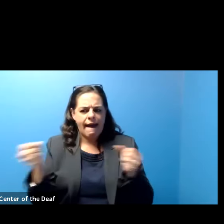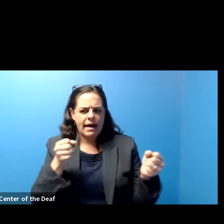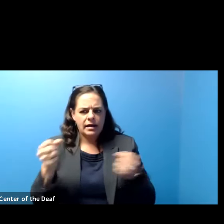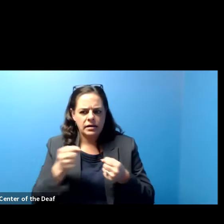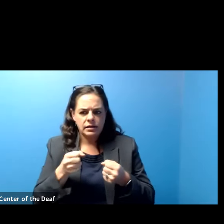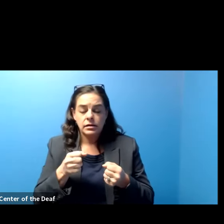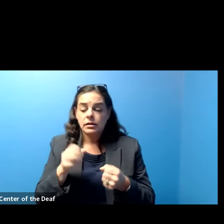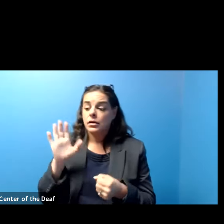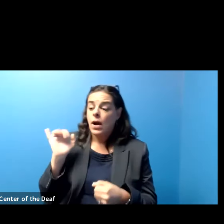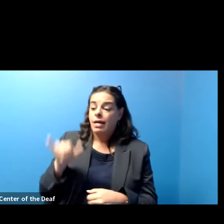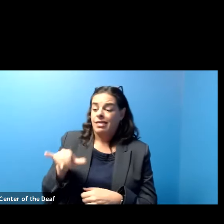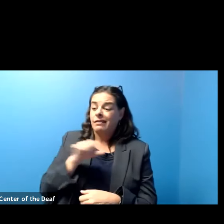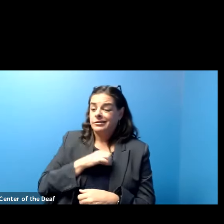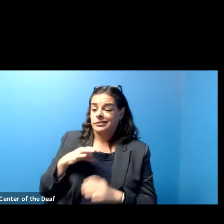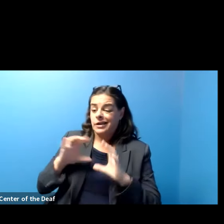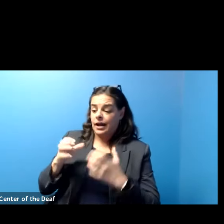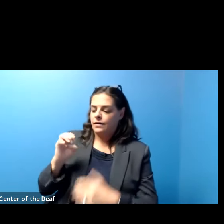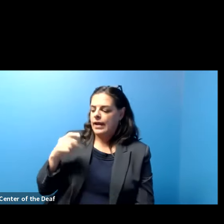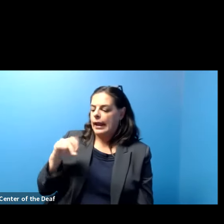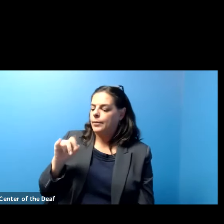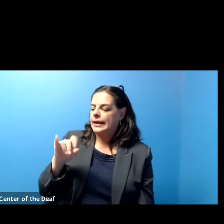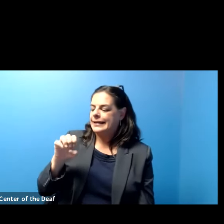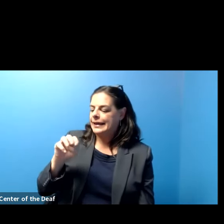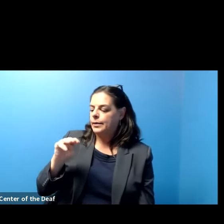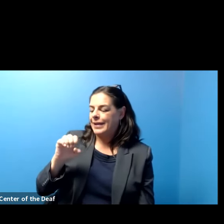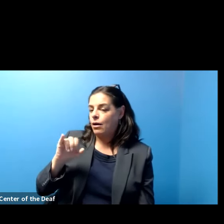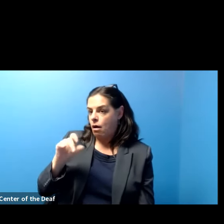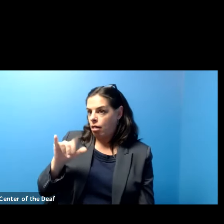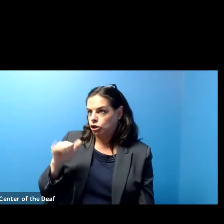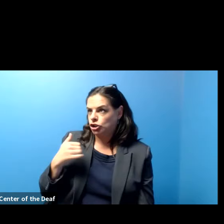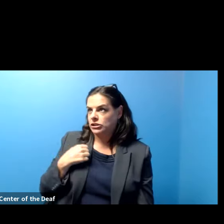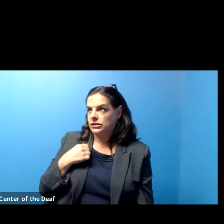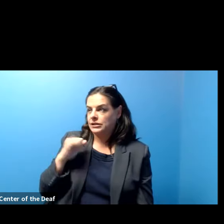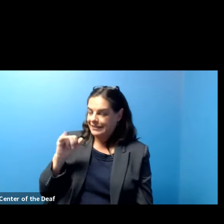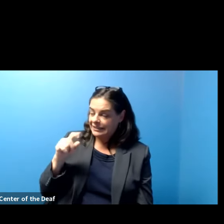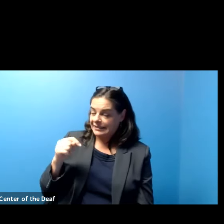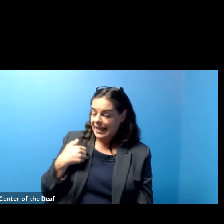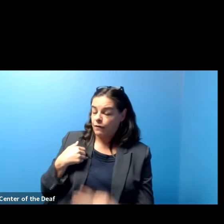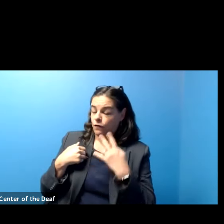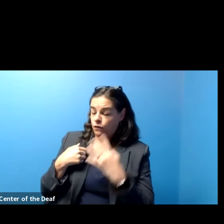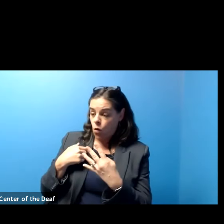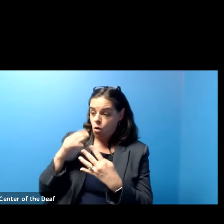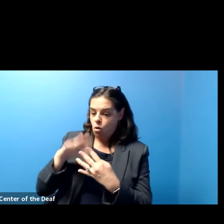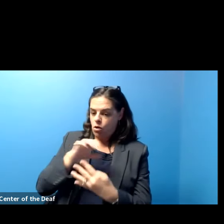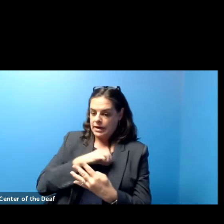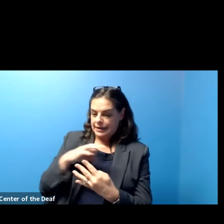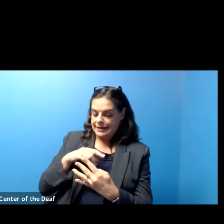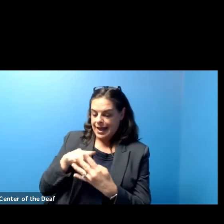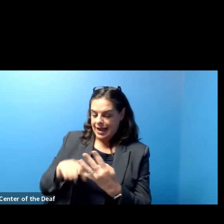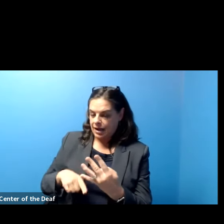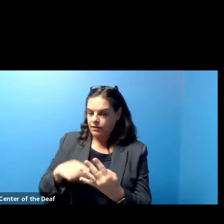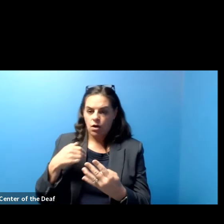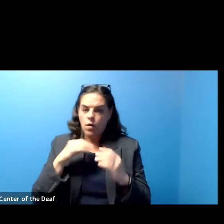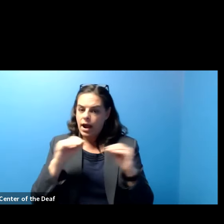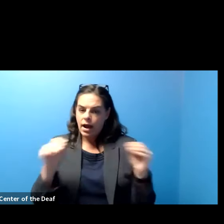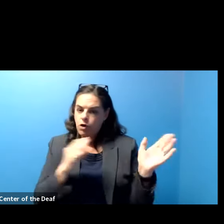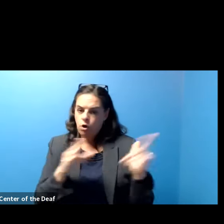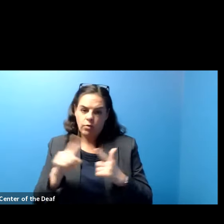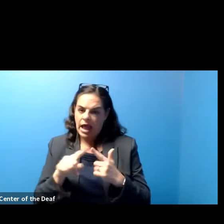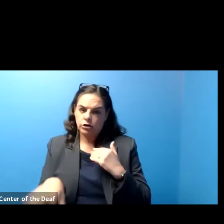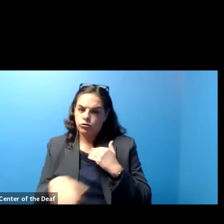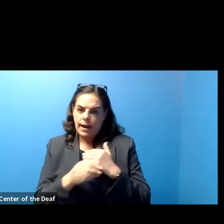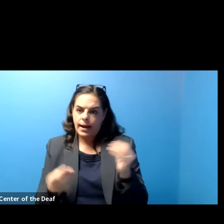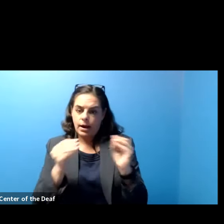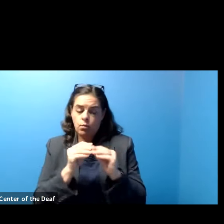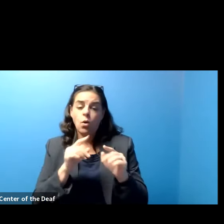epidemiology staff, the epidemiologists themselves, there's 4 of them on staff here. There's not plans to increase those. What we are